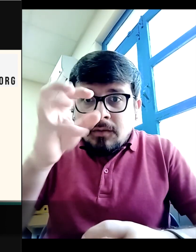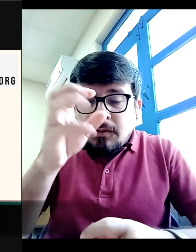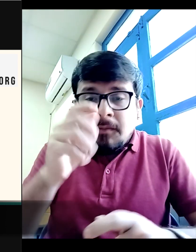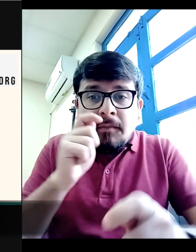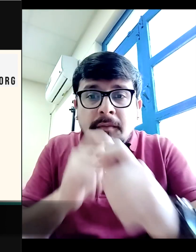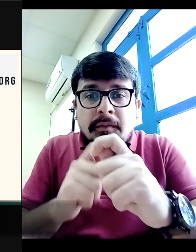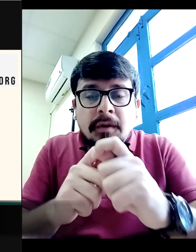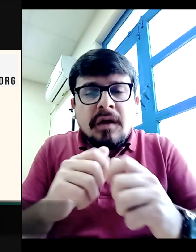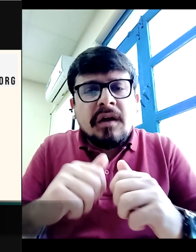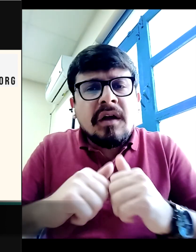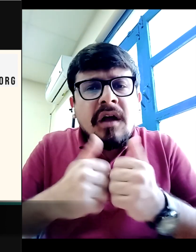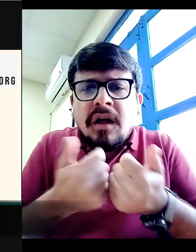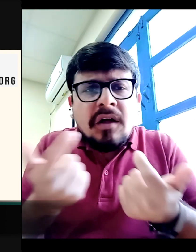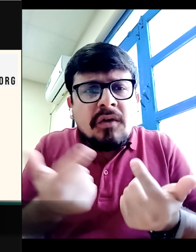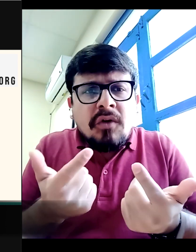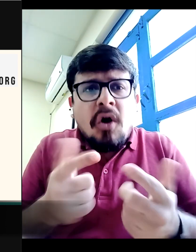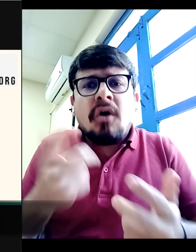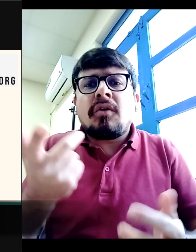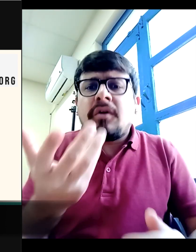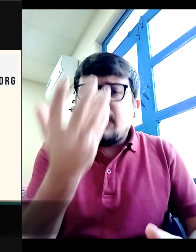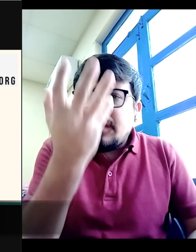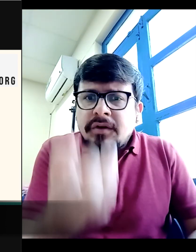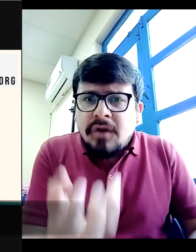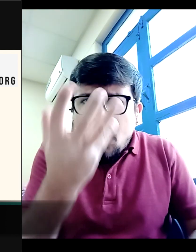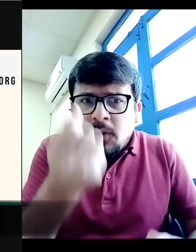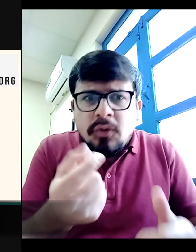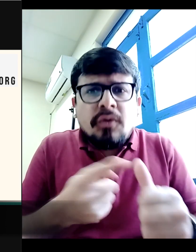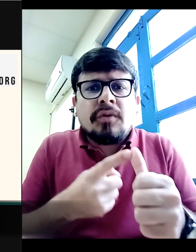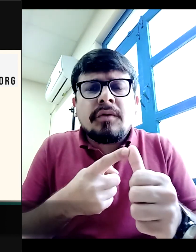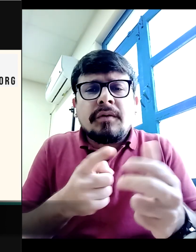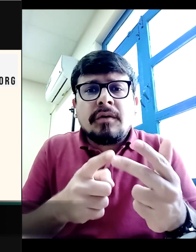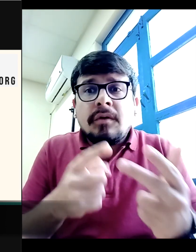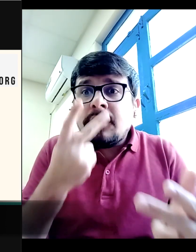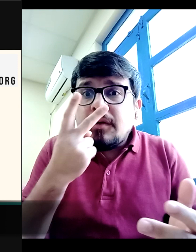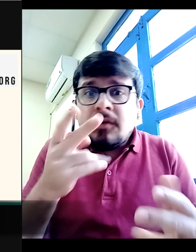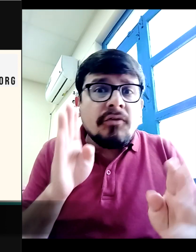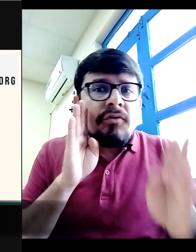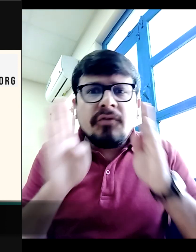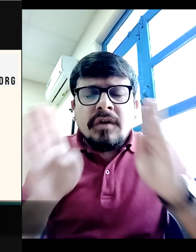on Facebook, on YouTube, and so on.